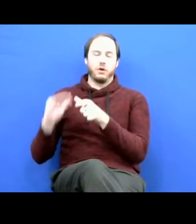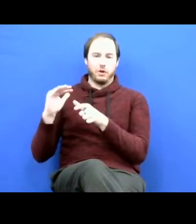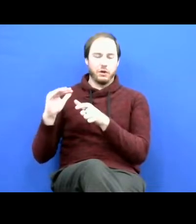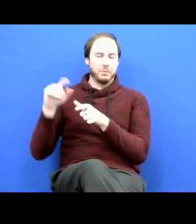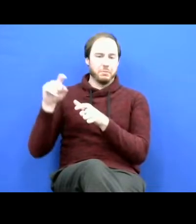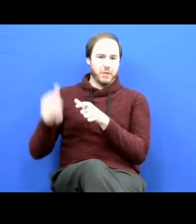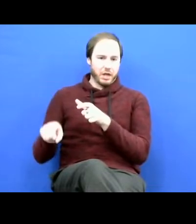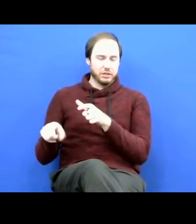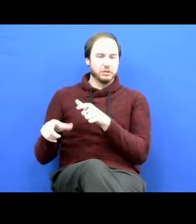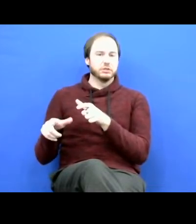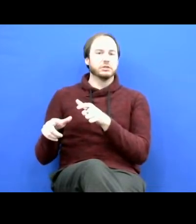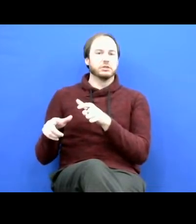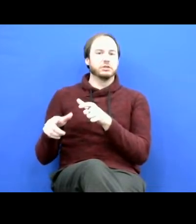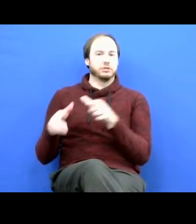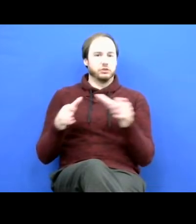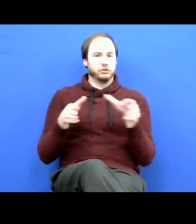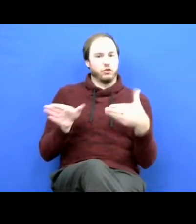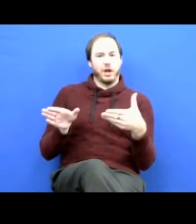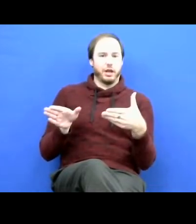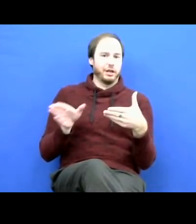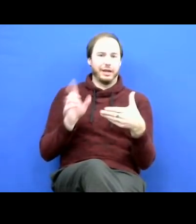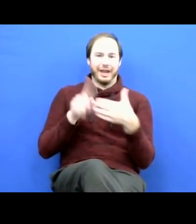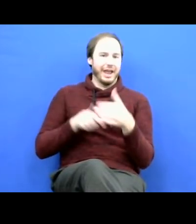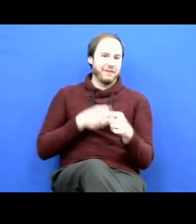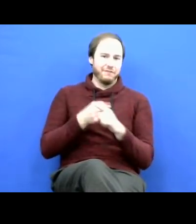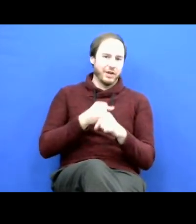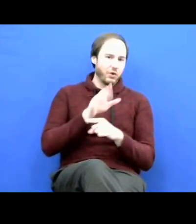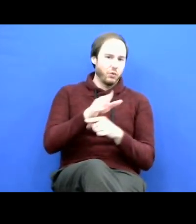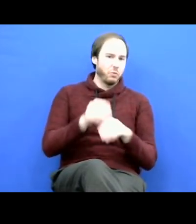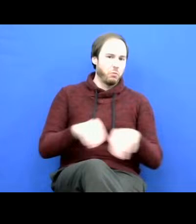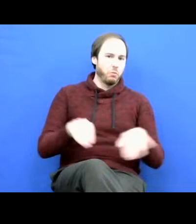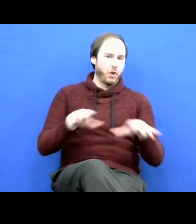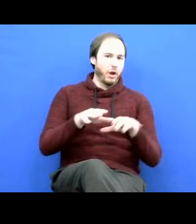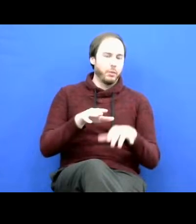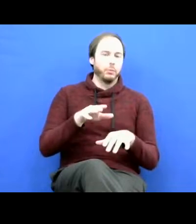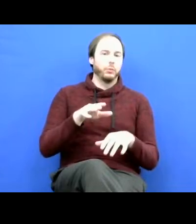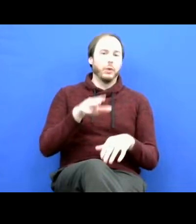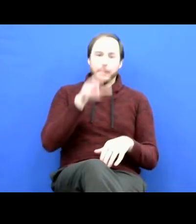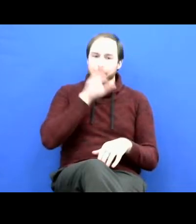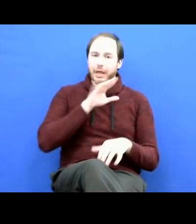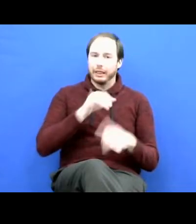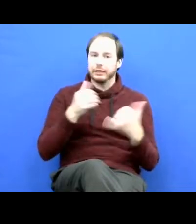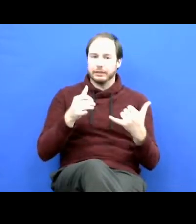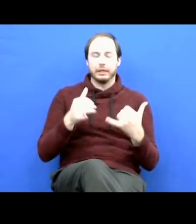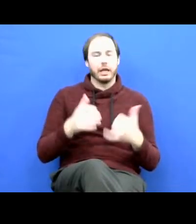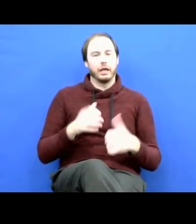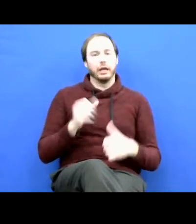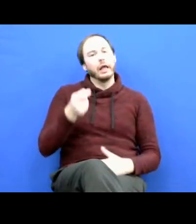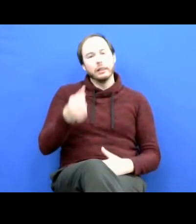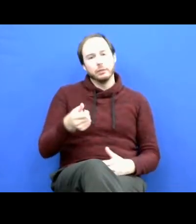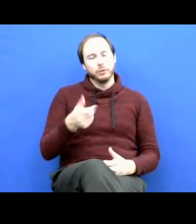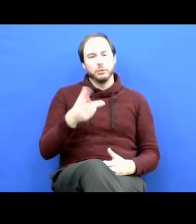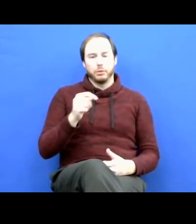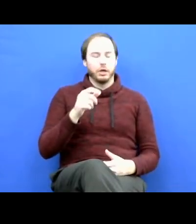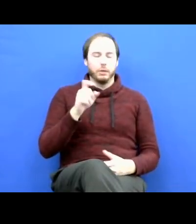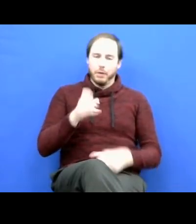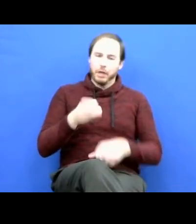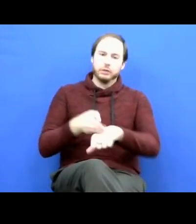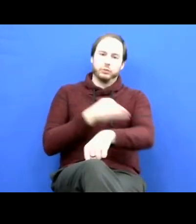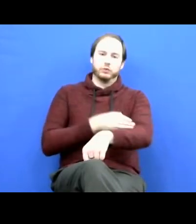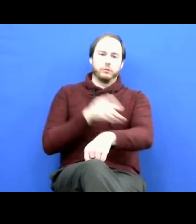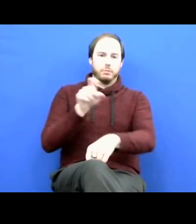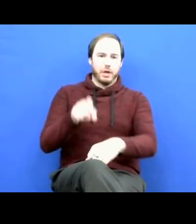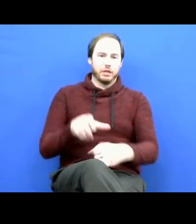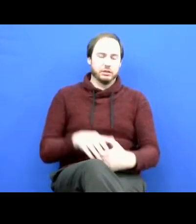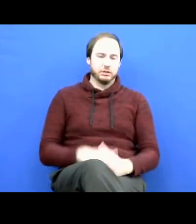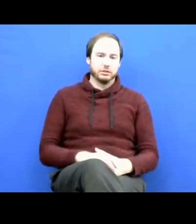got to collect all that water and direct it to a storm water facility. So that is that much less water that's